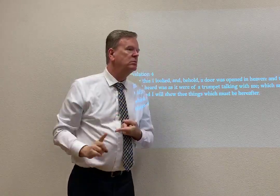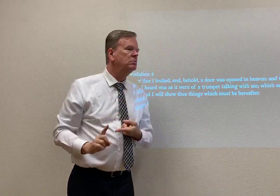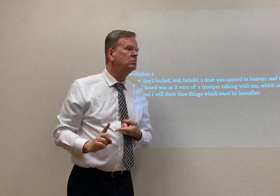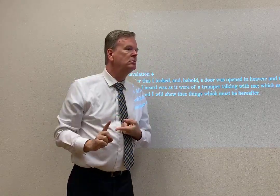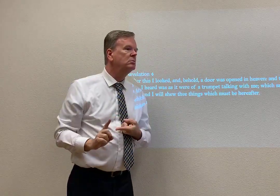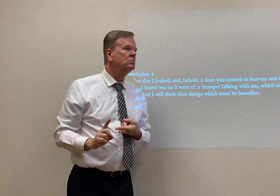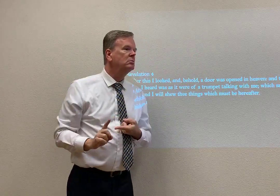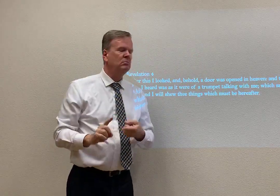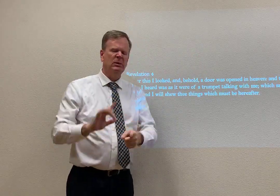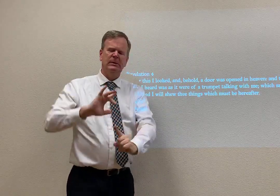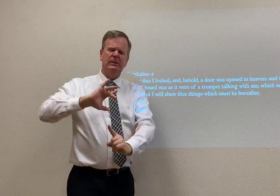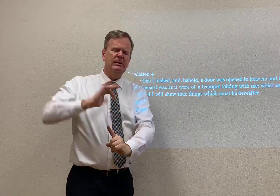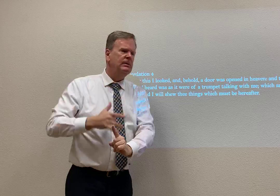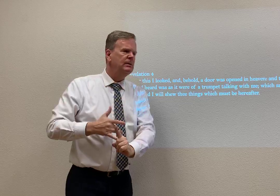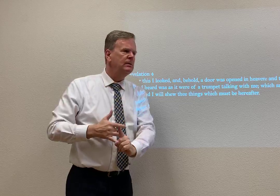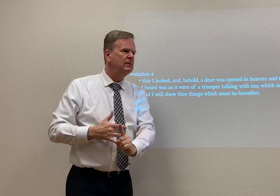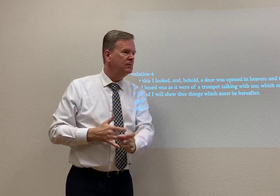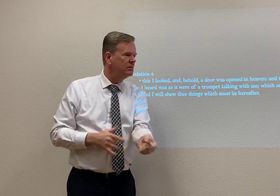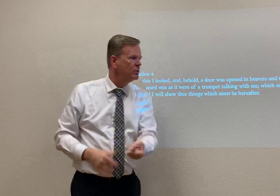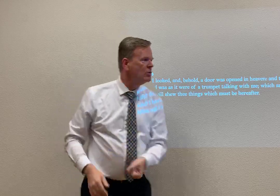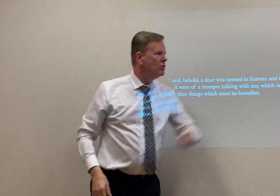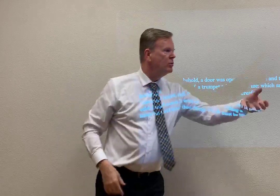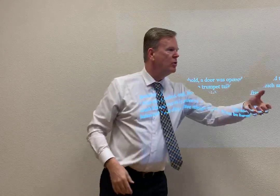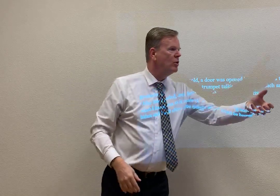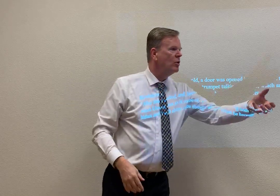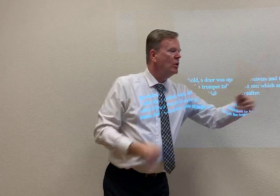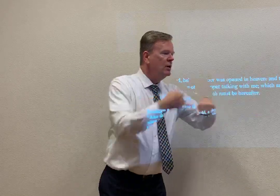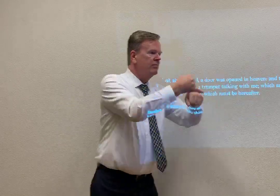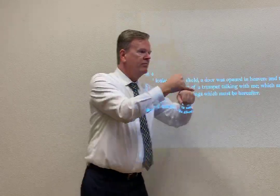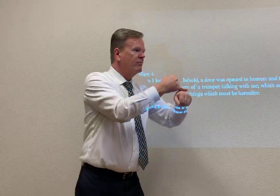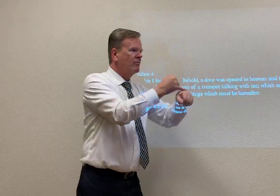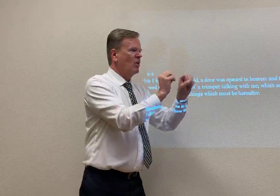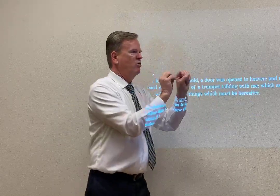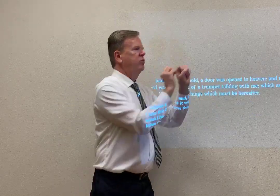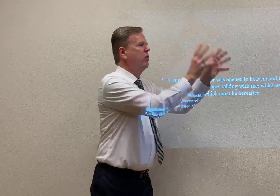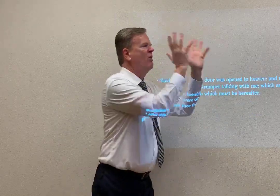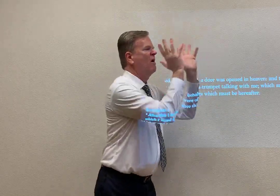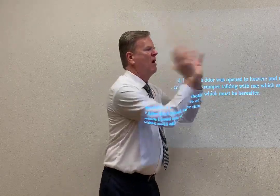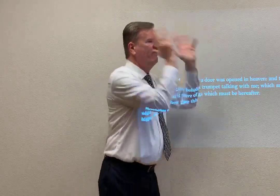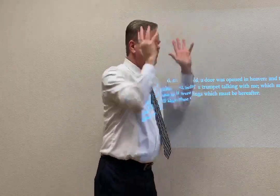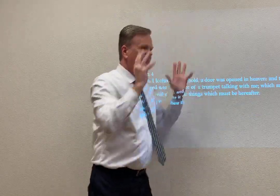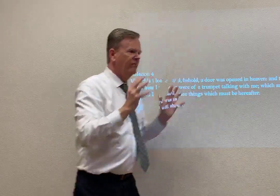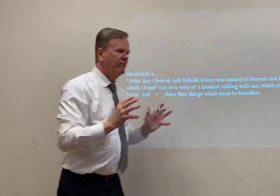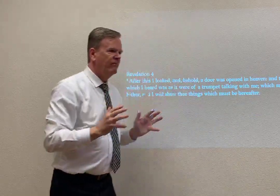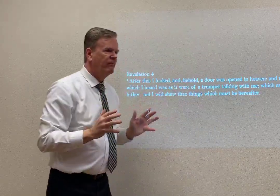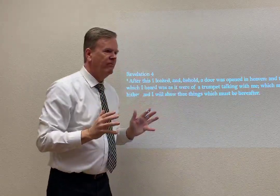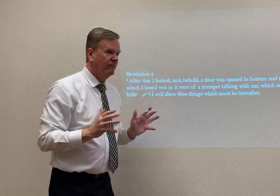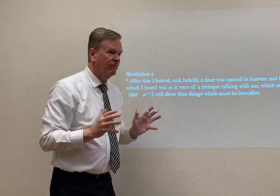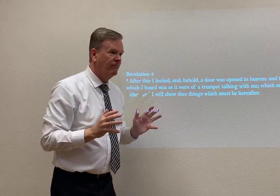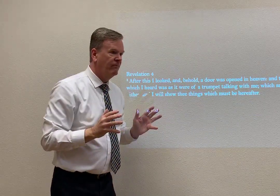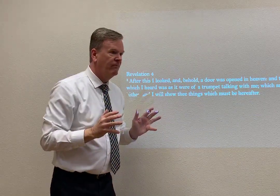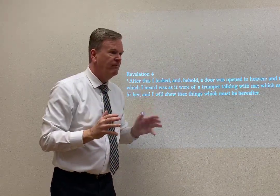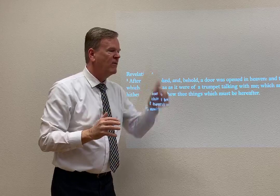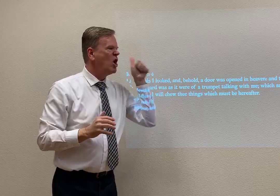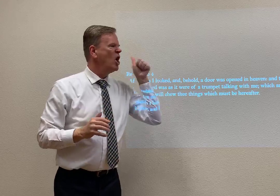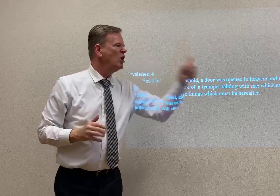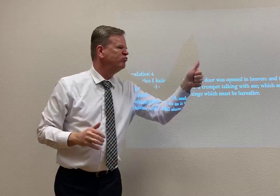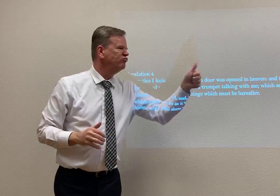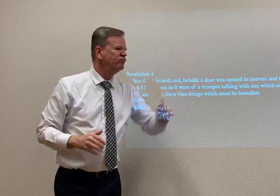because the Romans were sick of him spreading the gospel of Christ. And so as punishment, they throw him to the isle and basically leave him there in exile.